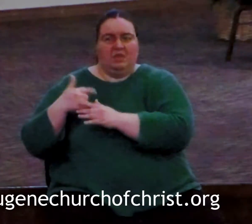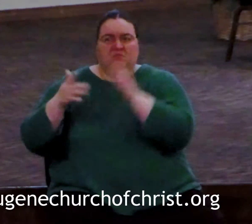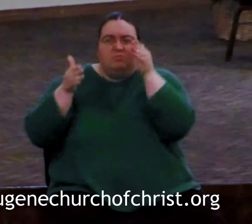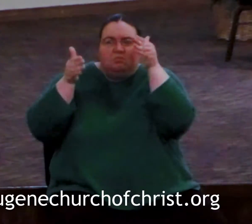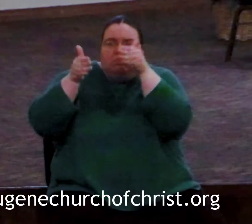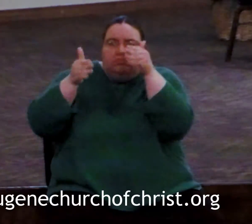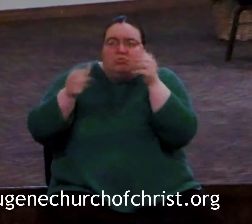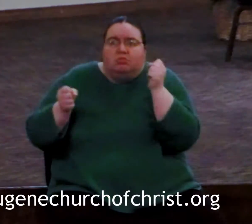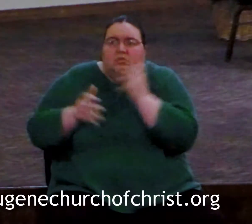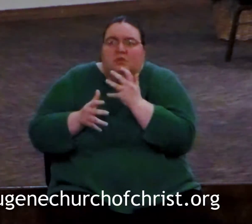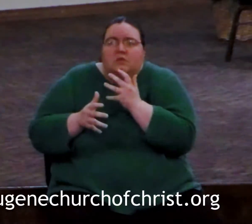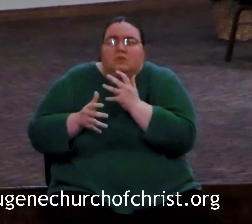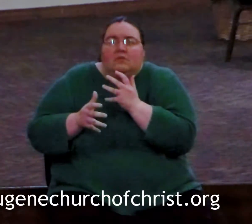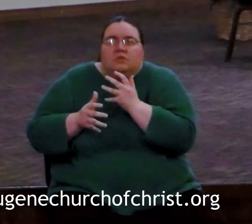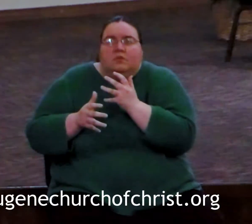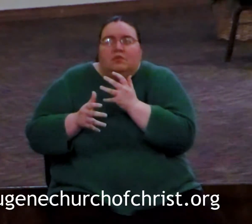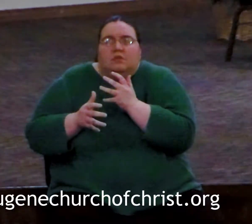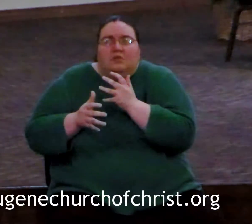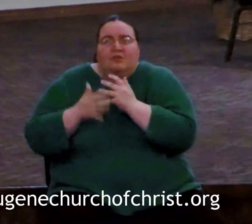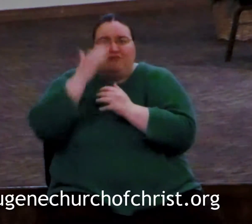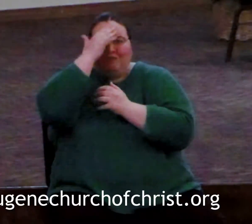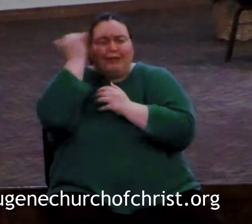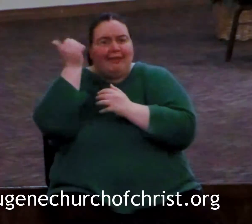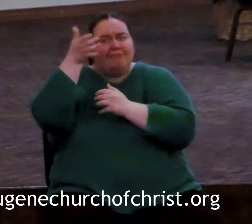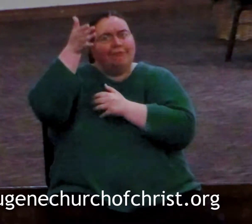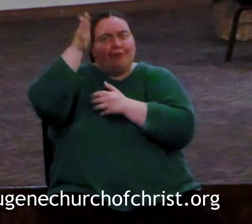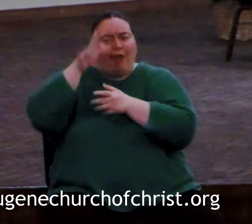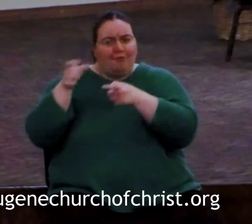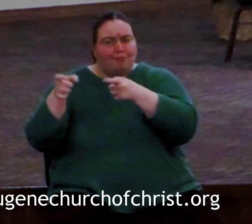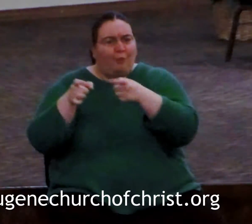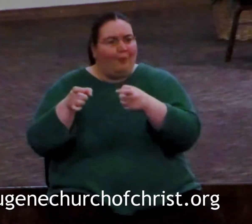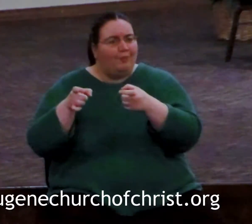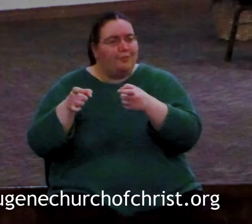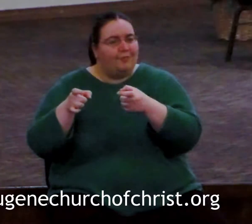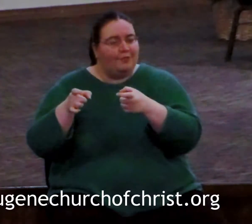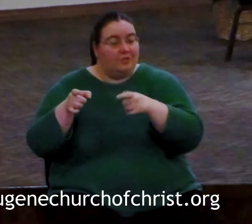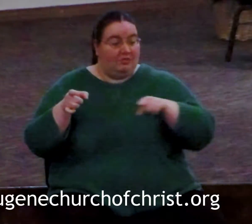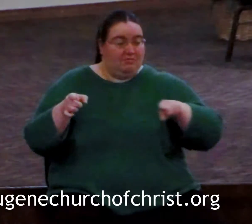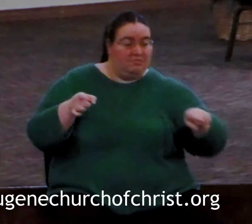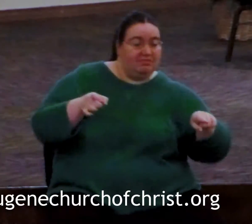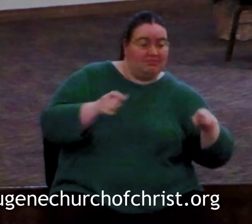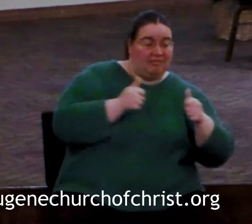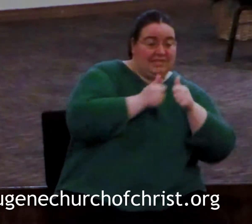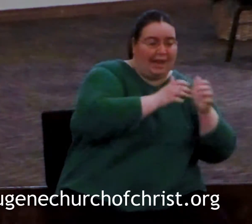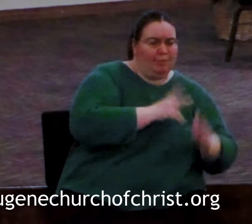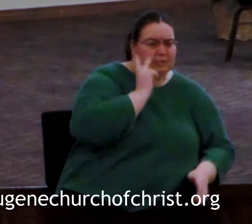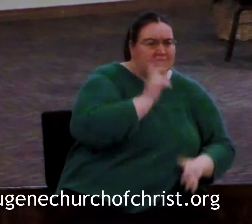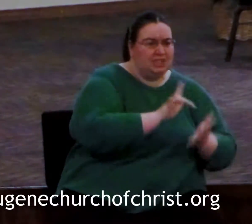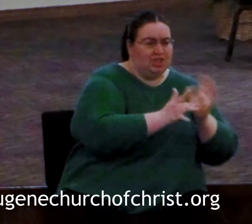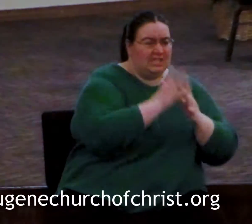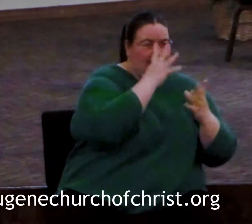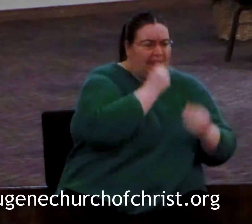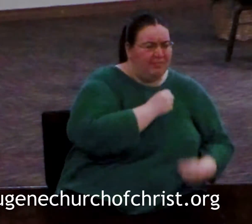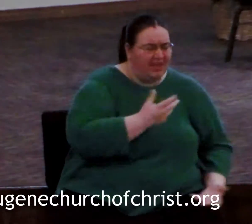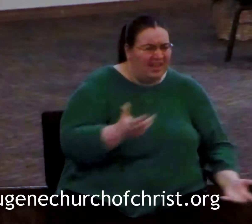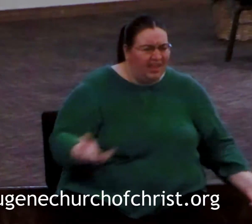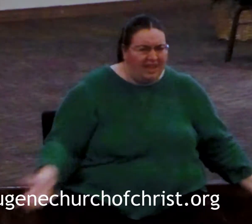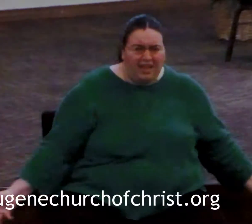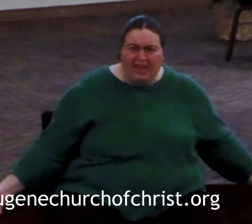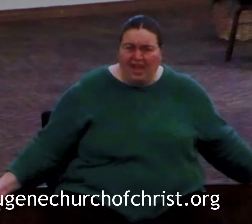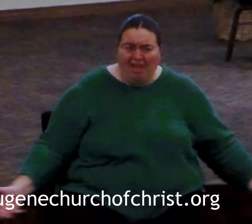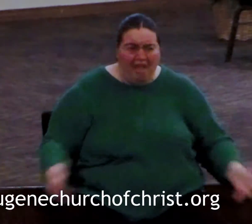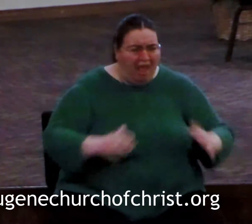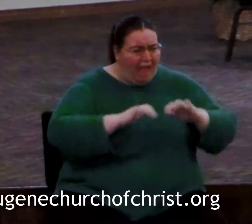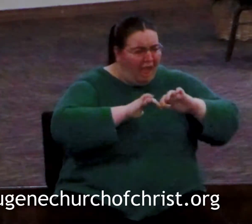and frightened by the storm? And the disciples, they see him asleep, and they think to themselves, how can he sleep